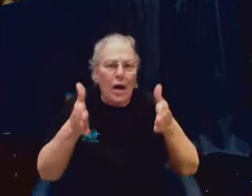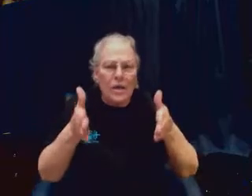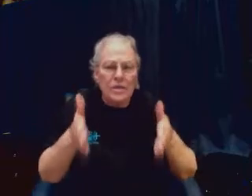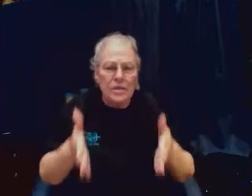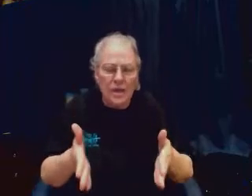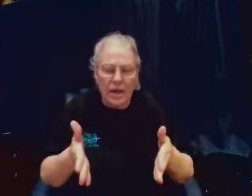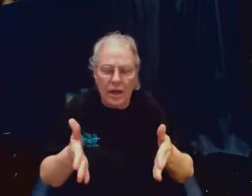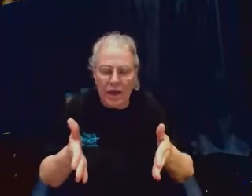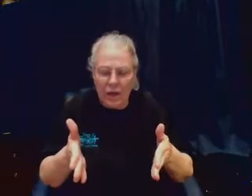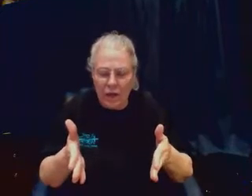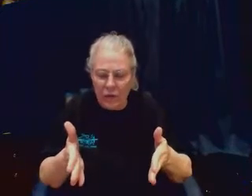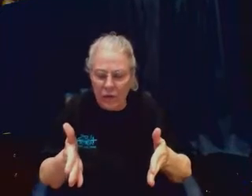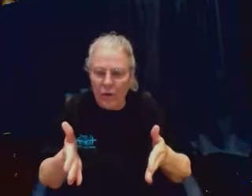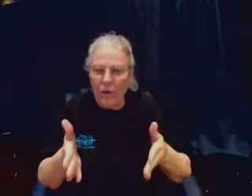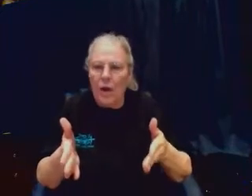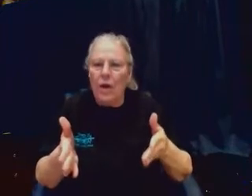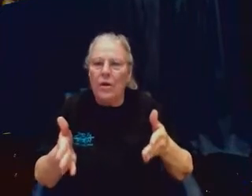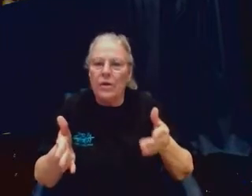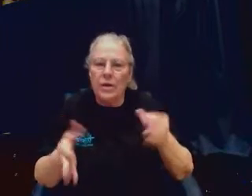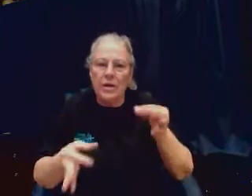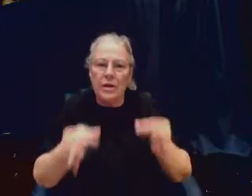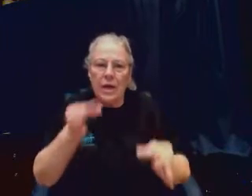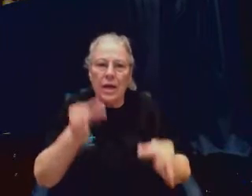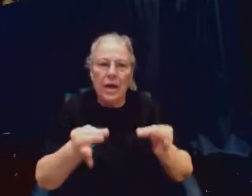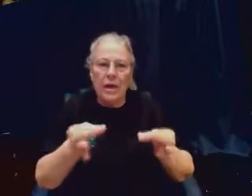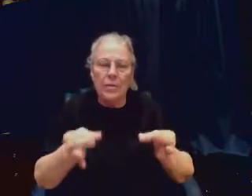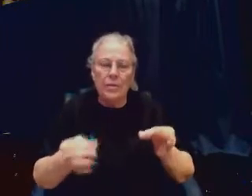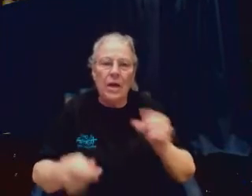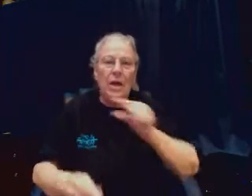a sinner condemned